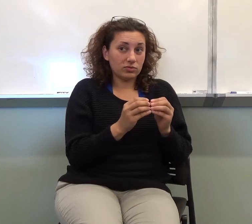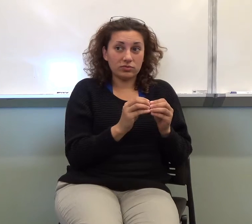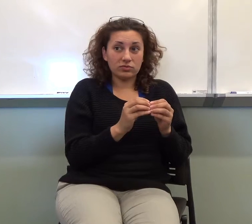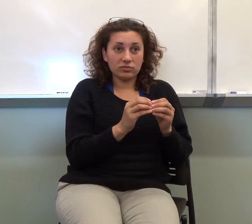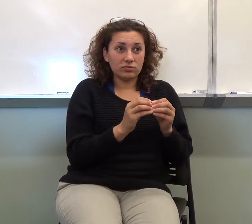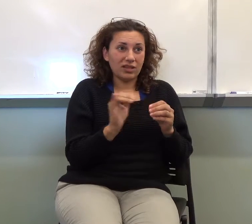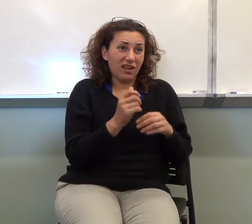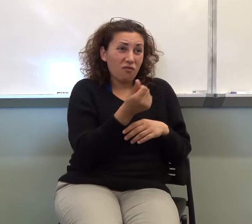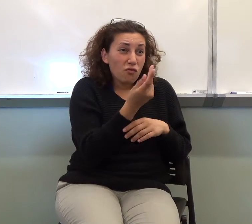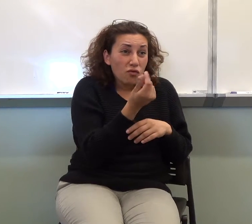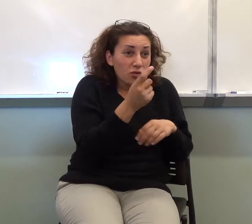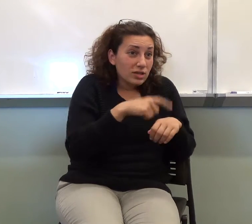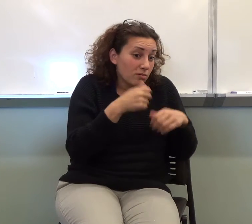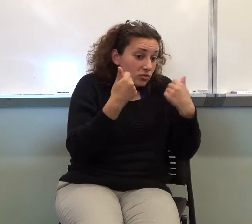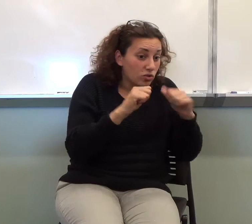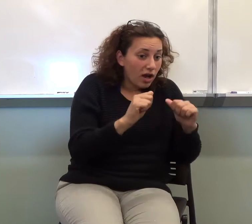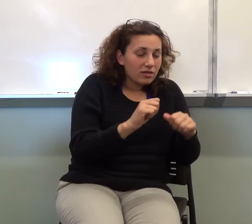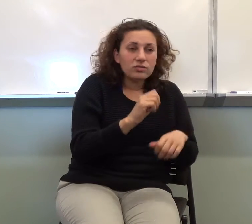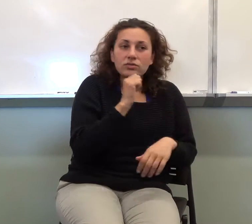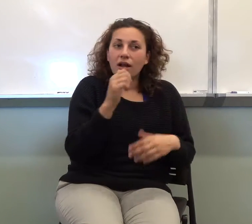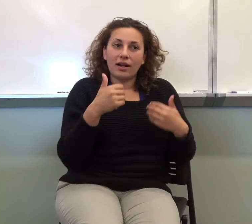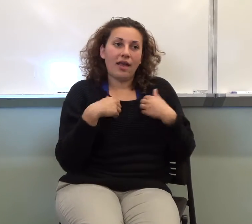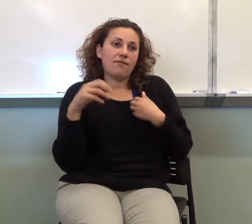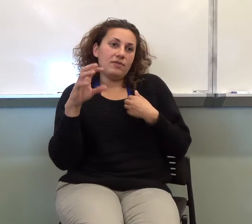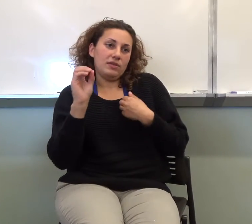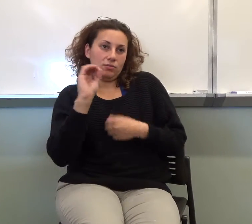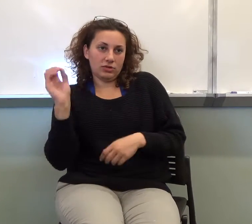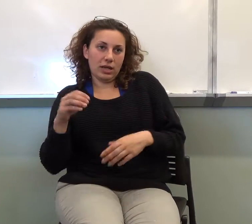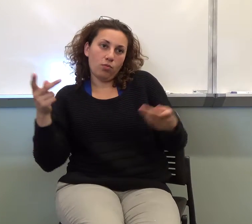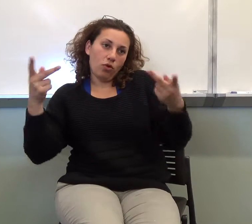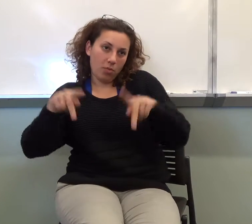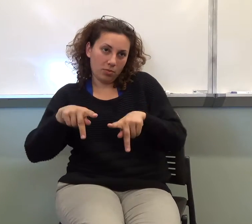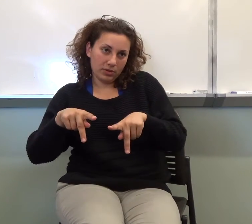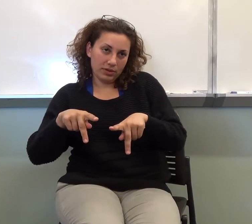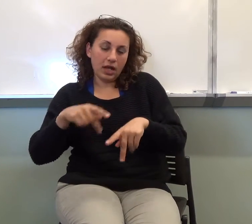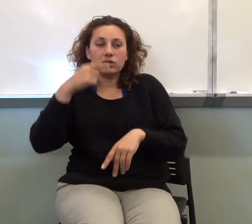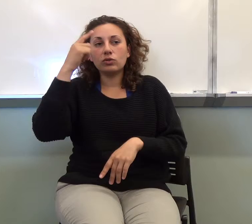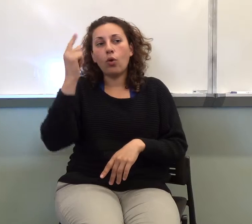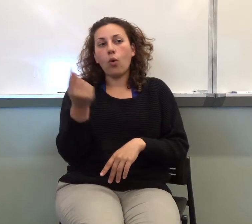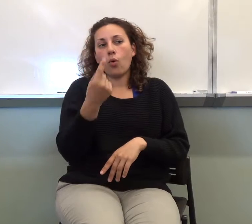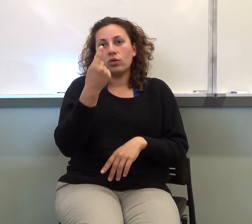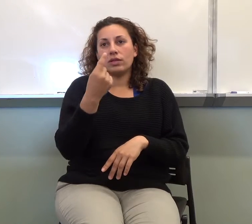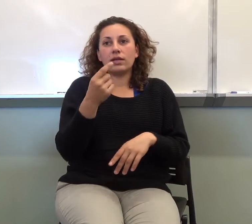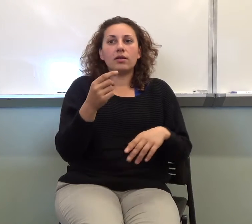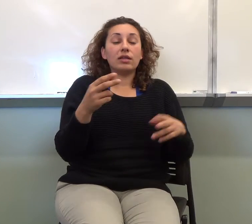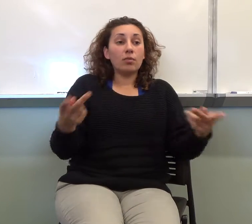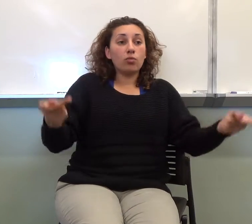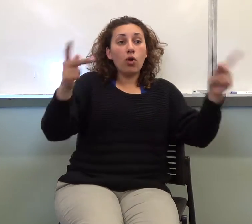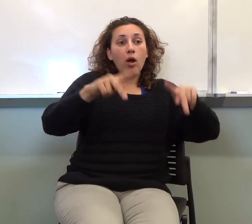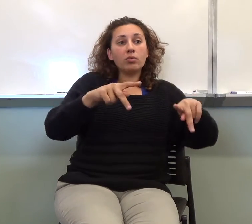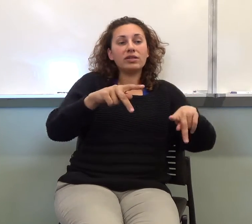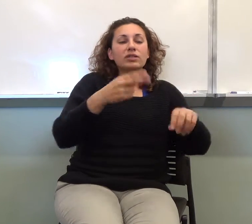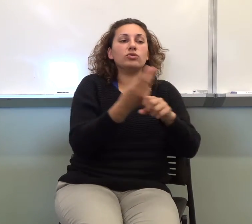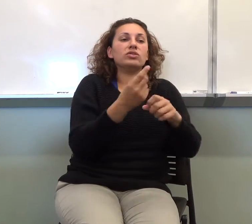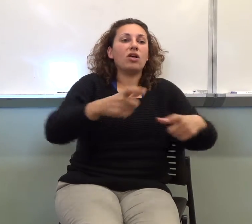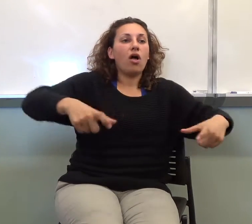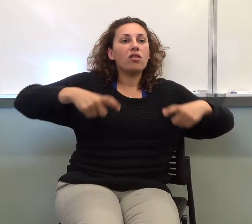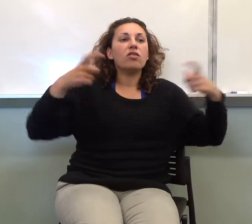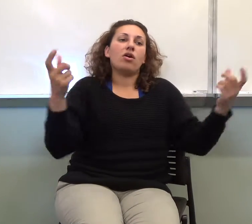get the 50%. That's why I say it only applies to large numbers of things. So when doctors use it in that way, they're